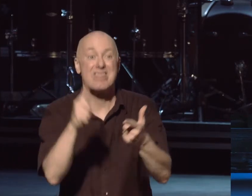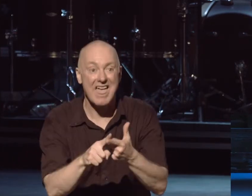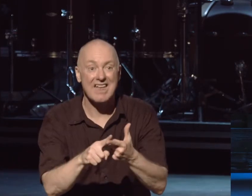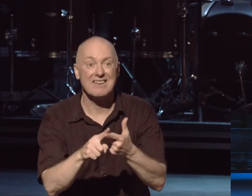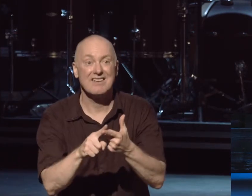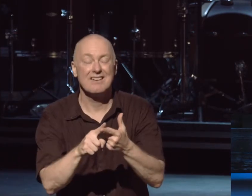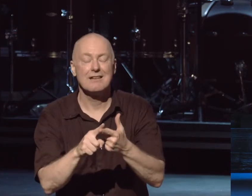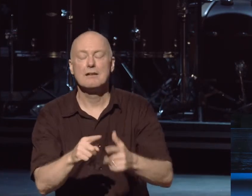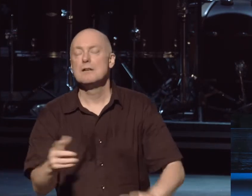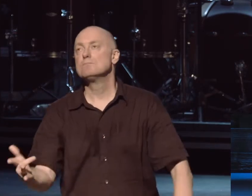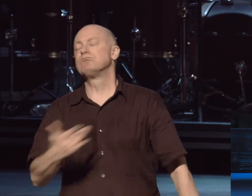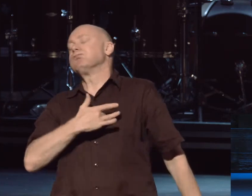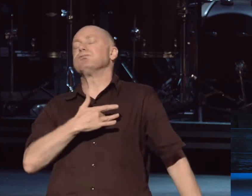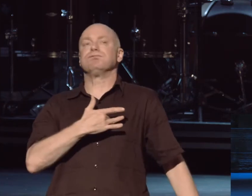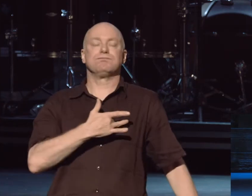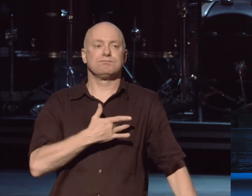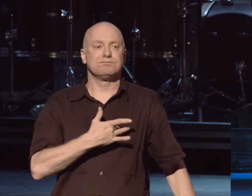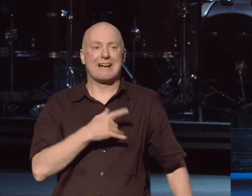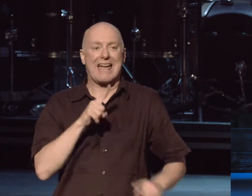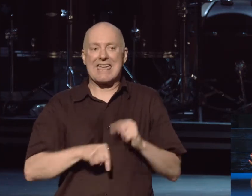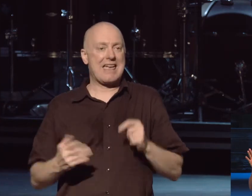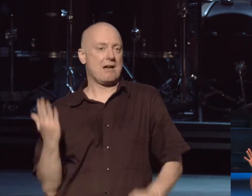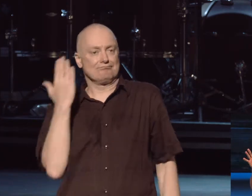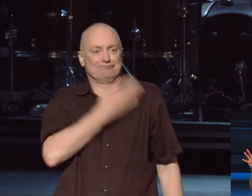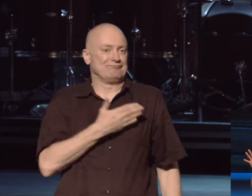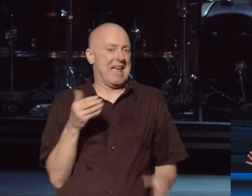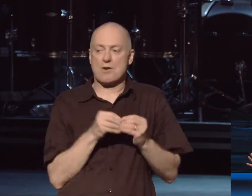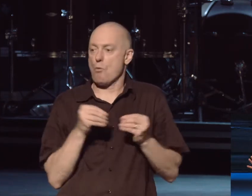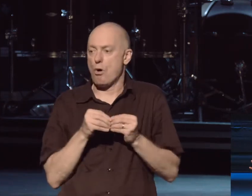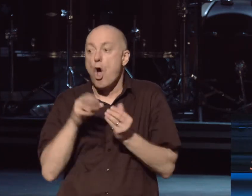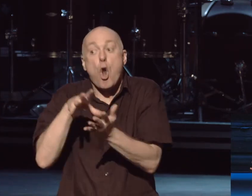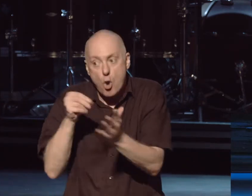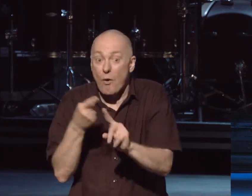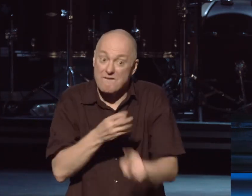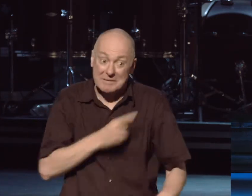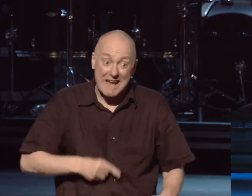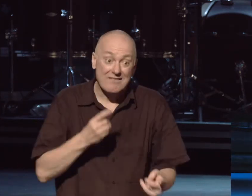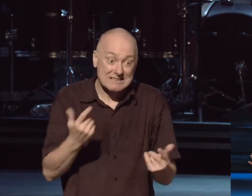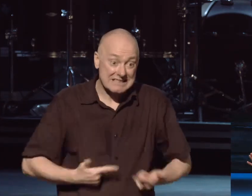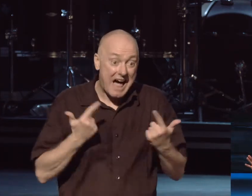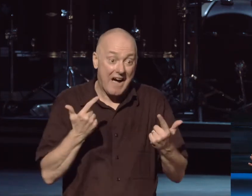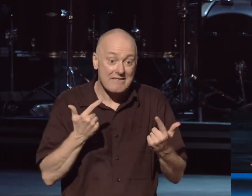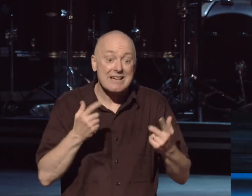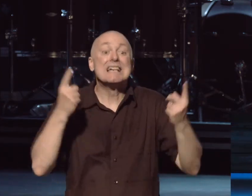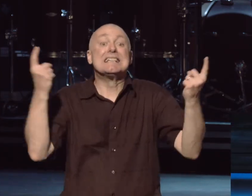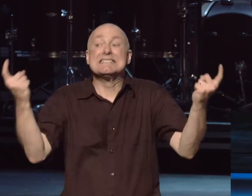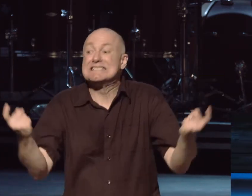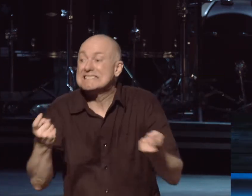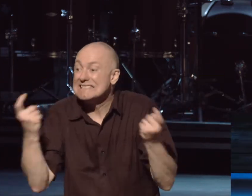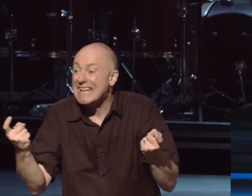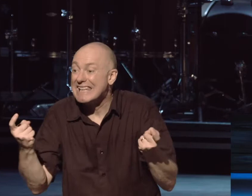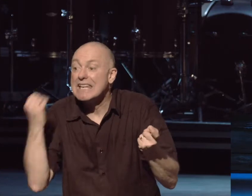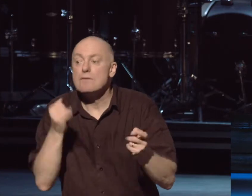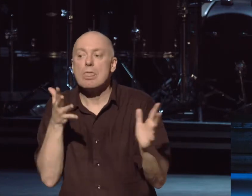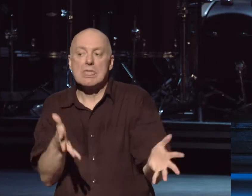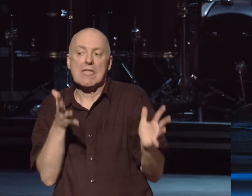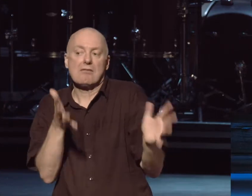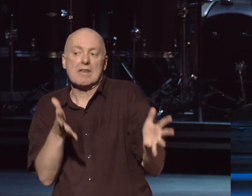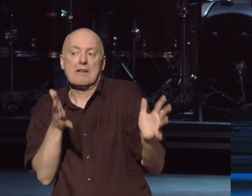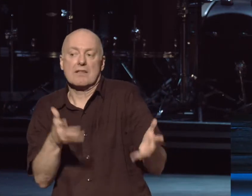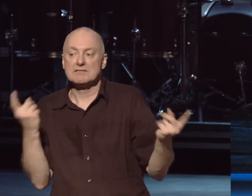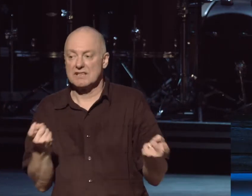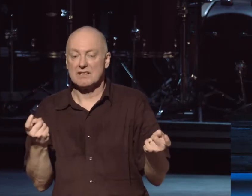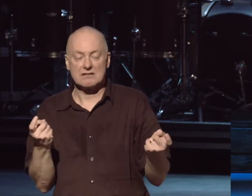had done, no longer could he cover it up. Loved ones, learn this from David's life. Sin left unchecked